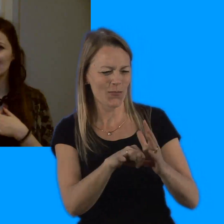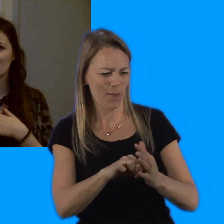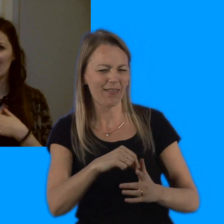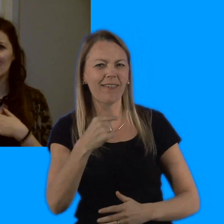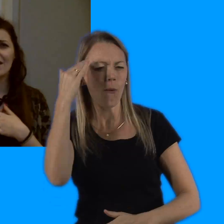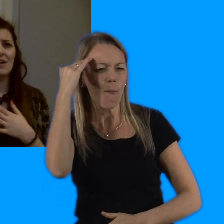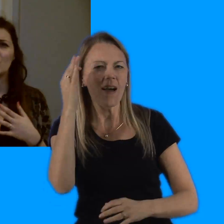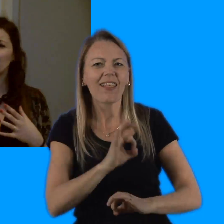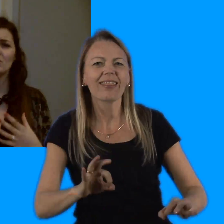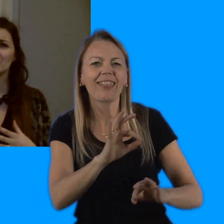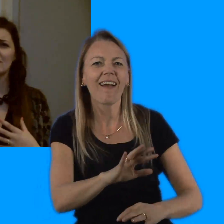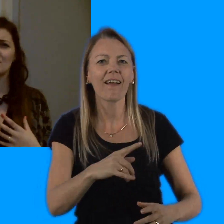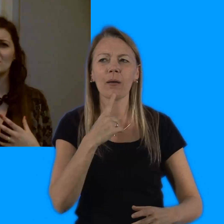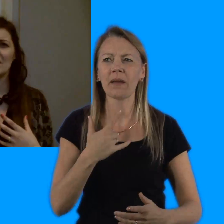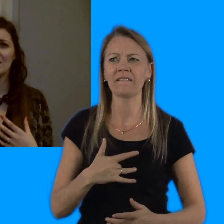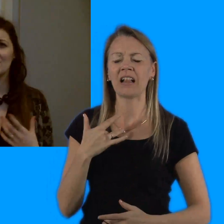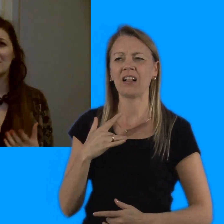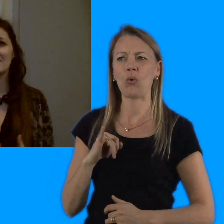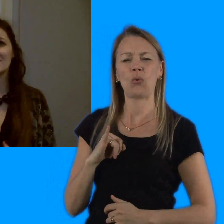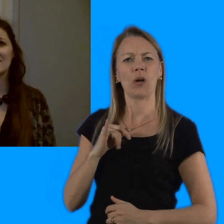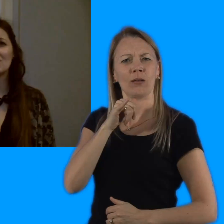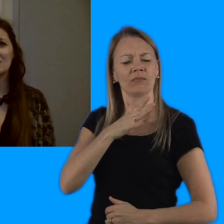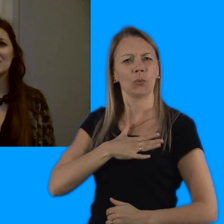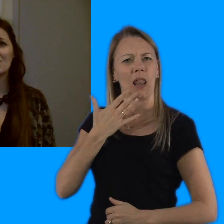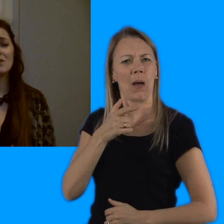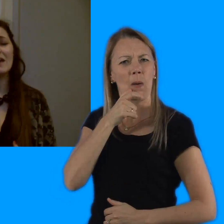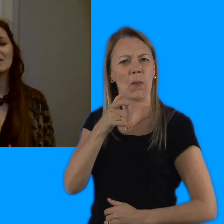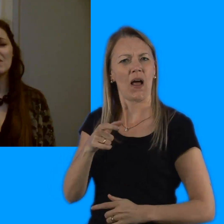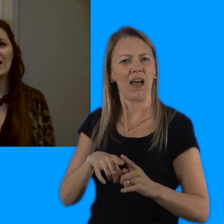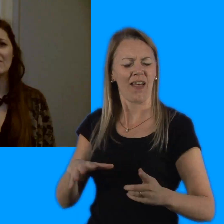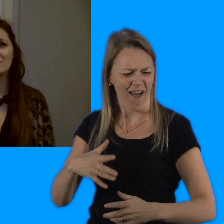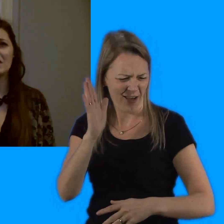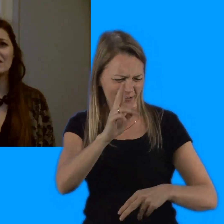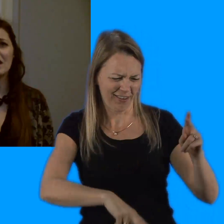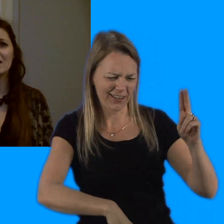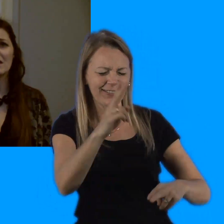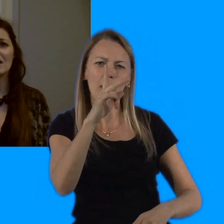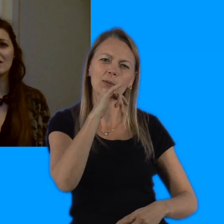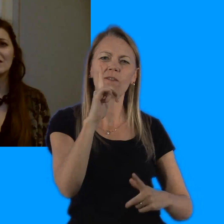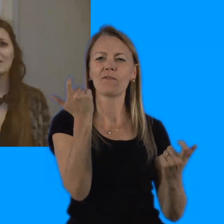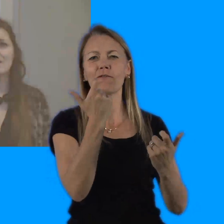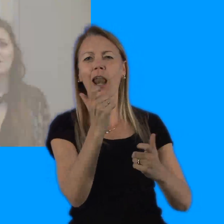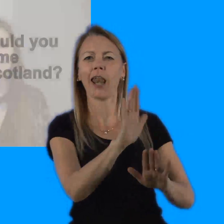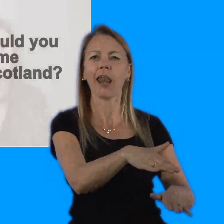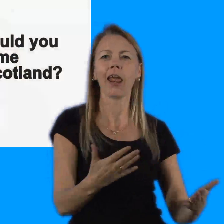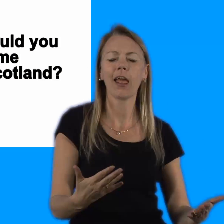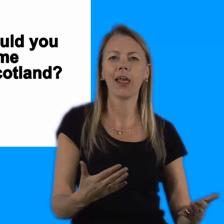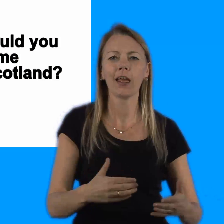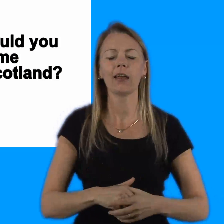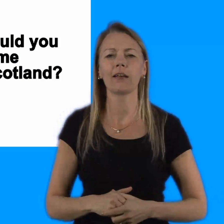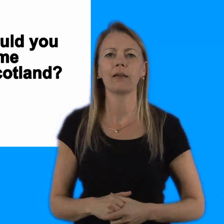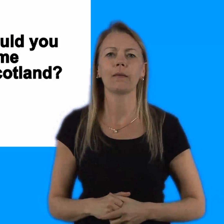very good sense of humour. You know, people don't take responsibility for the things it is that they're saying themselves, so it is something that I've experienced directly, yeah.